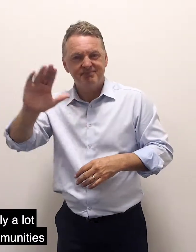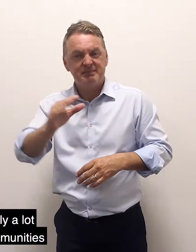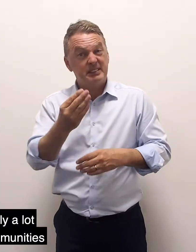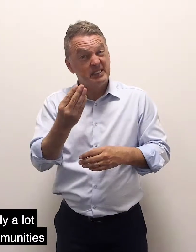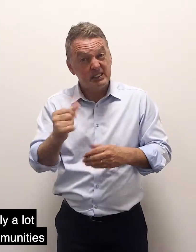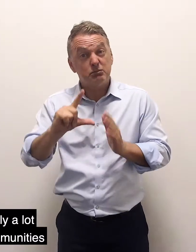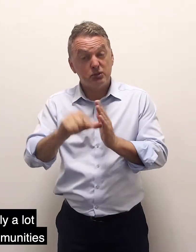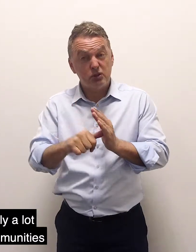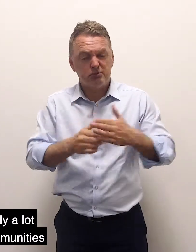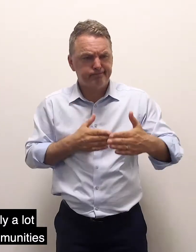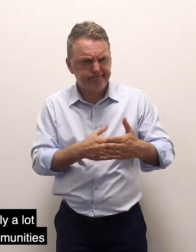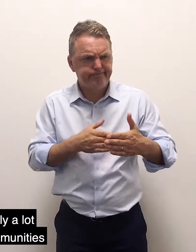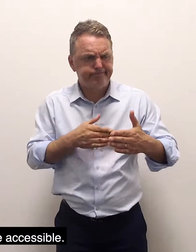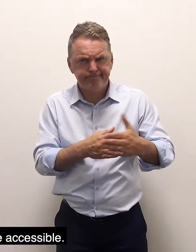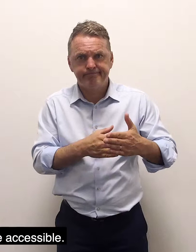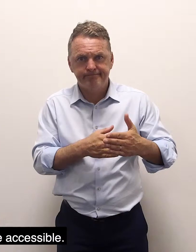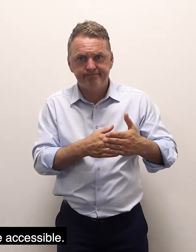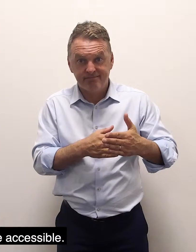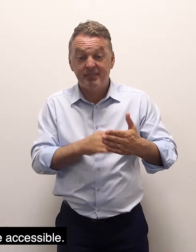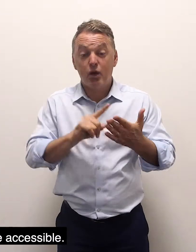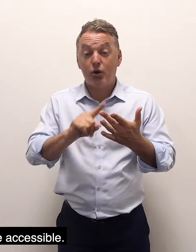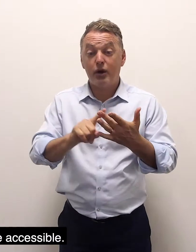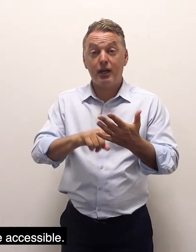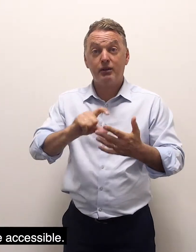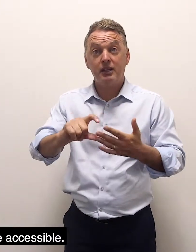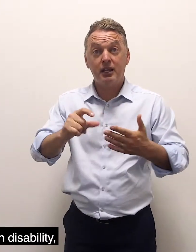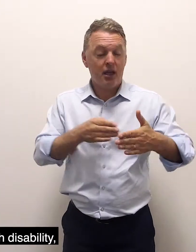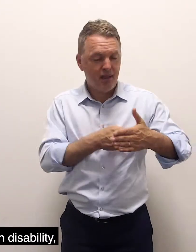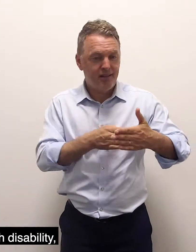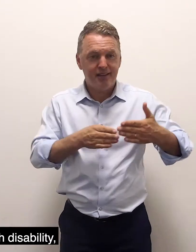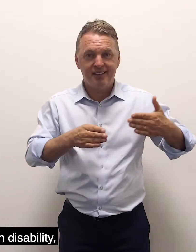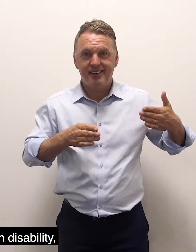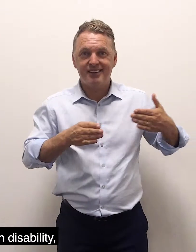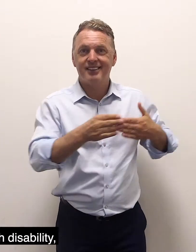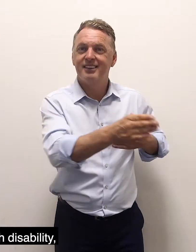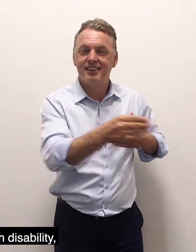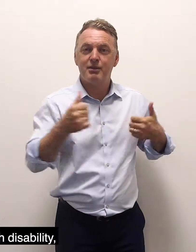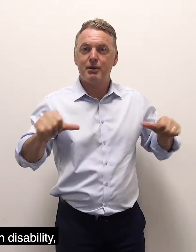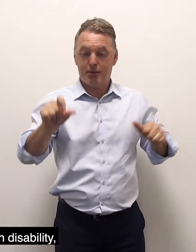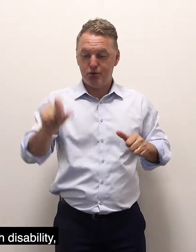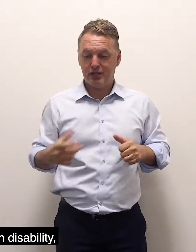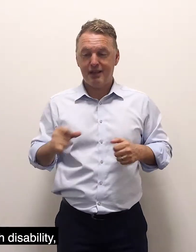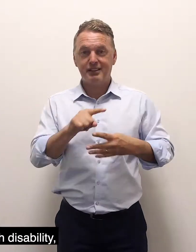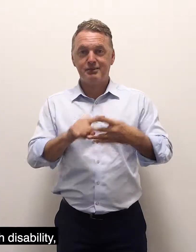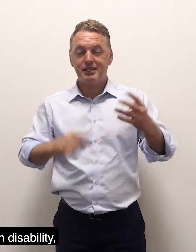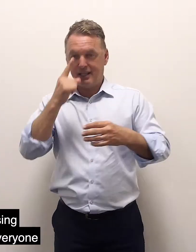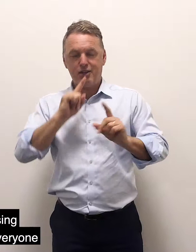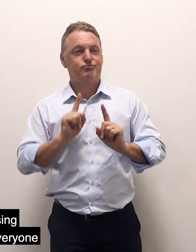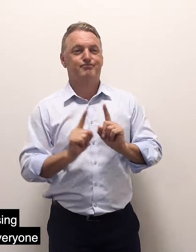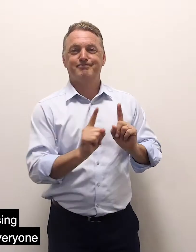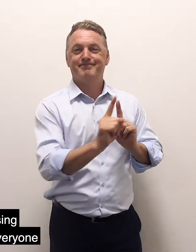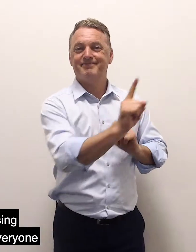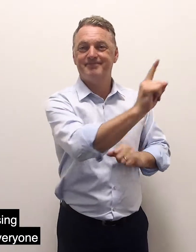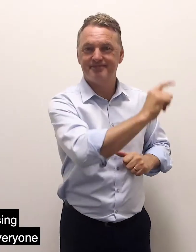probably a lot of things in your communities that could be made more accessible, both for the person with disability,